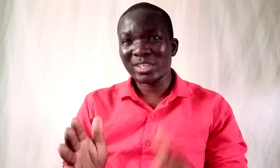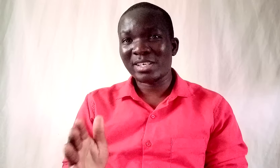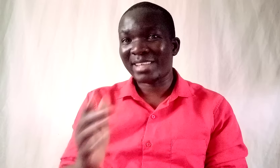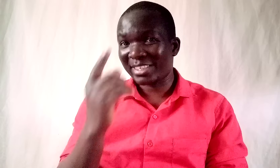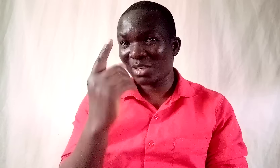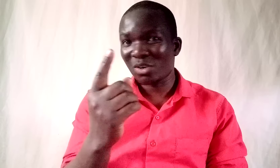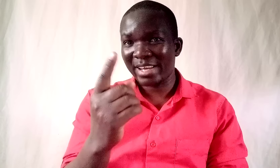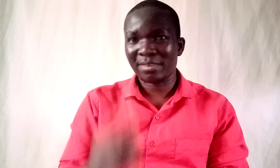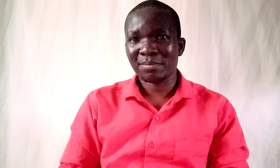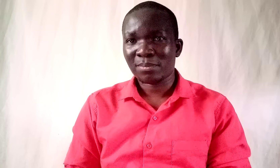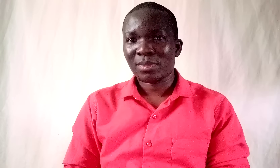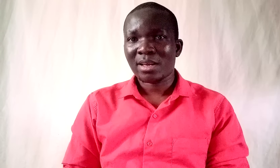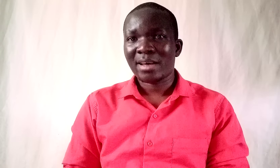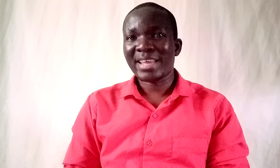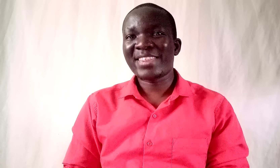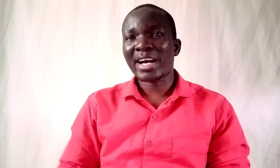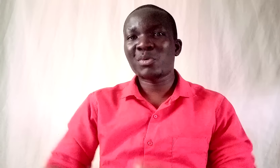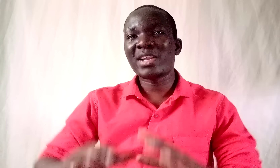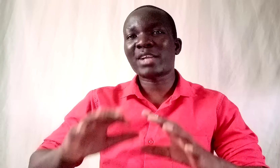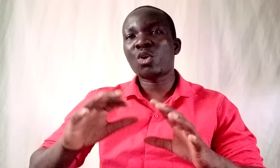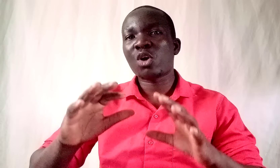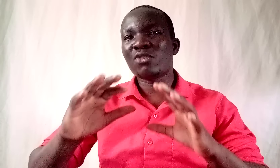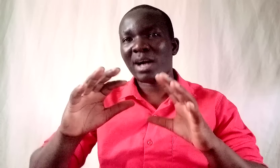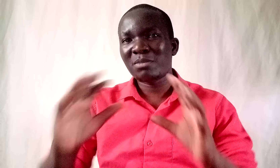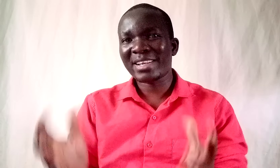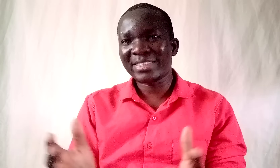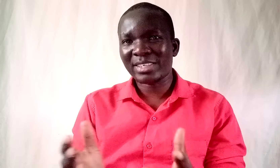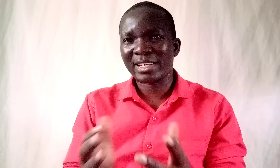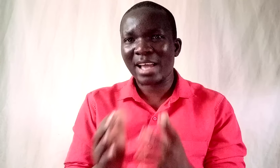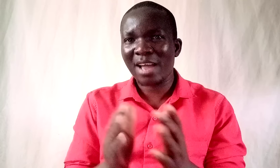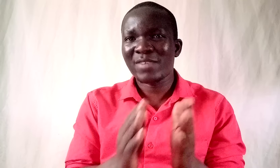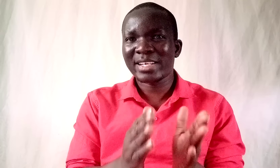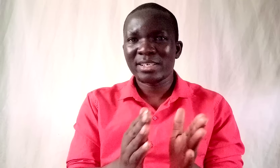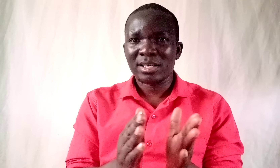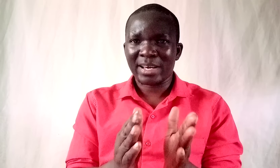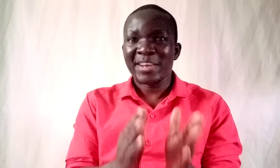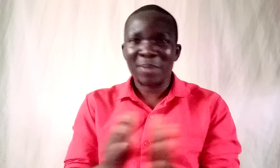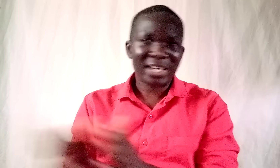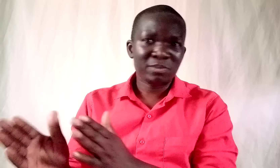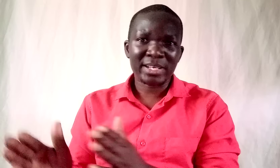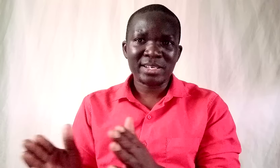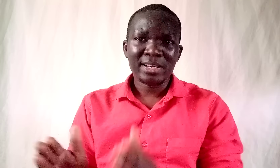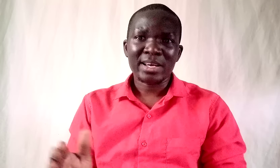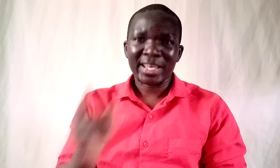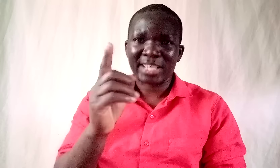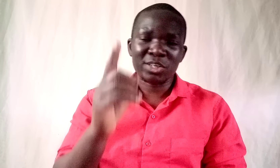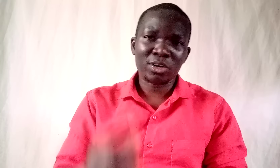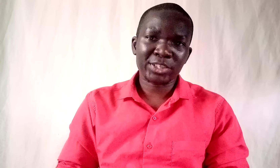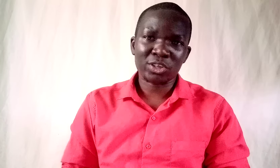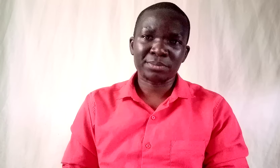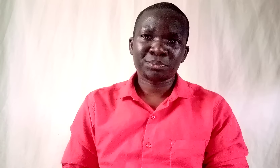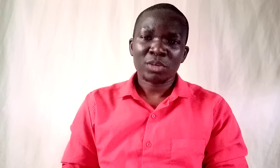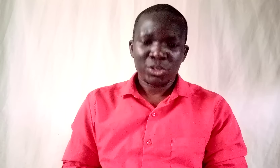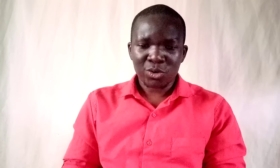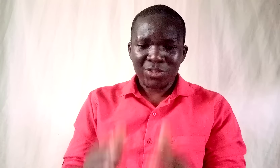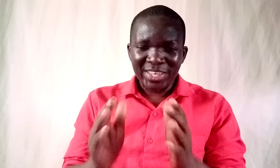in a single day. Neither can we learn all vocabularies in every department in a single lesson. So these